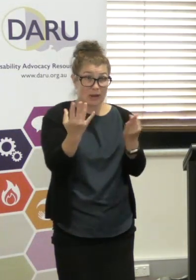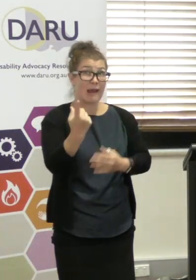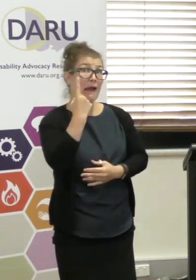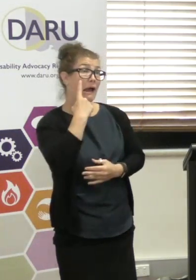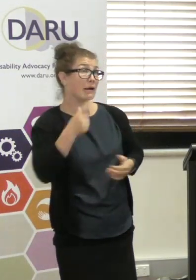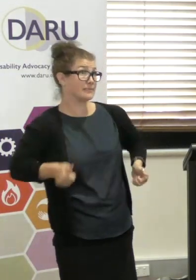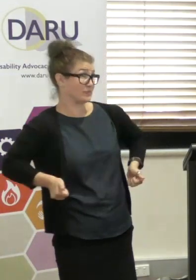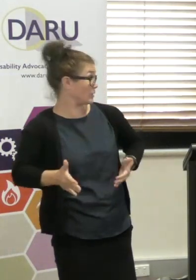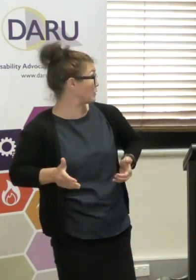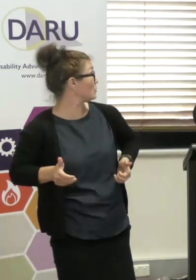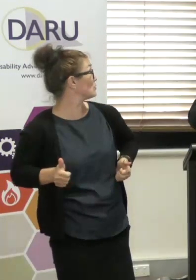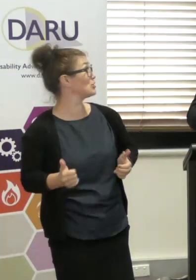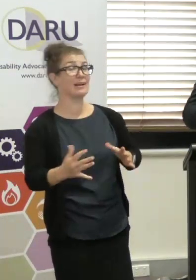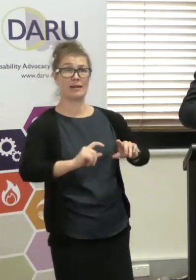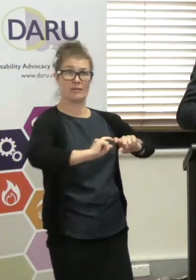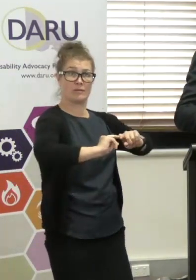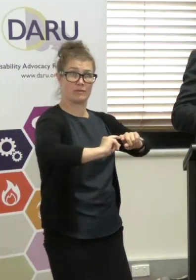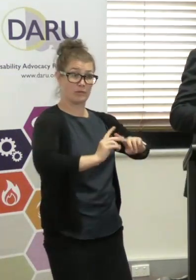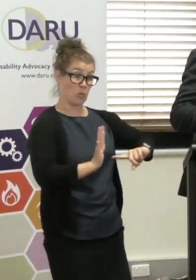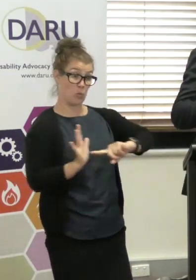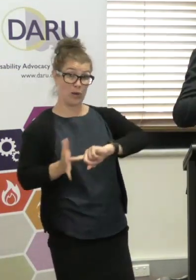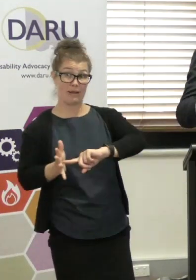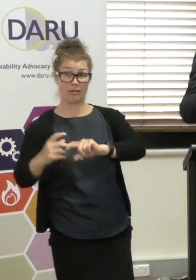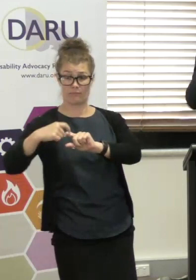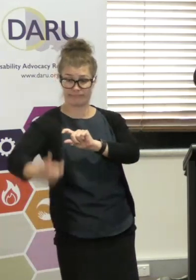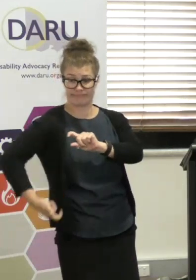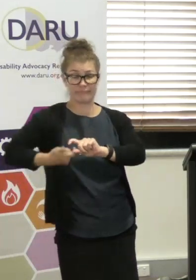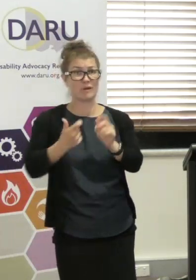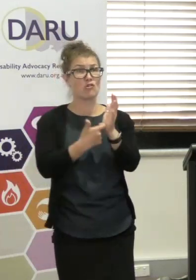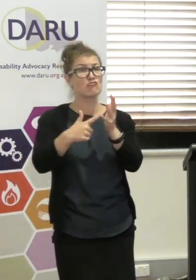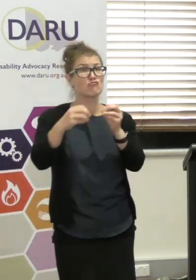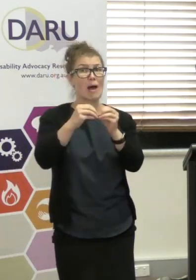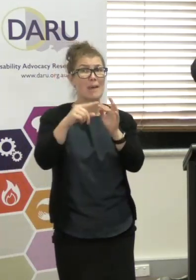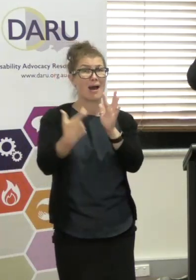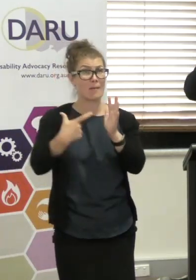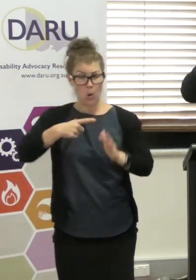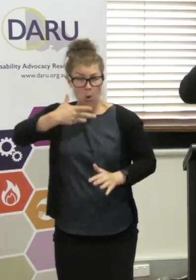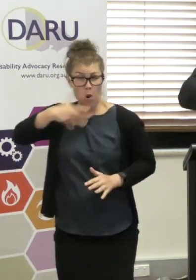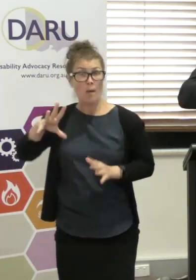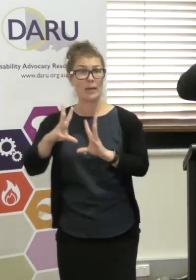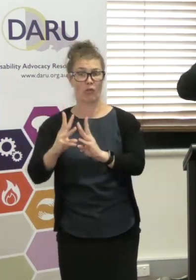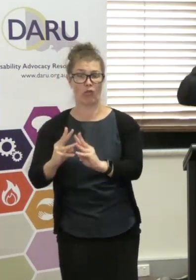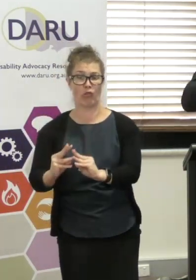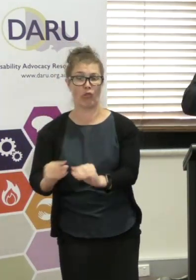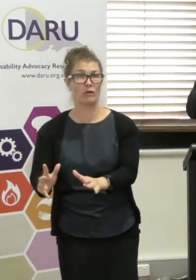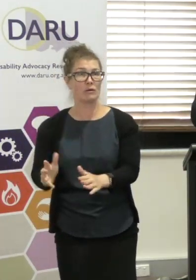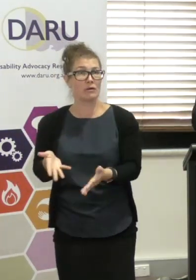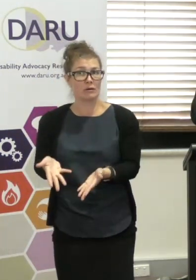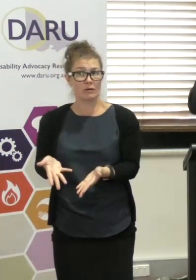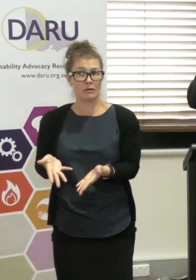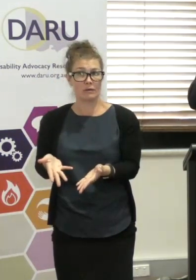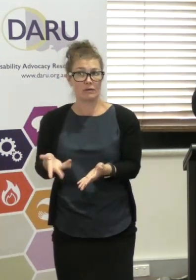the rubber wheels had melted off. So that had been discarded. And I said, again, we're kind of going,